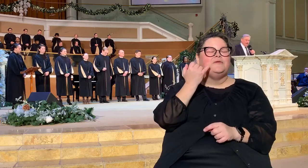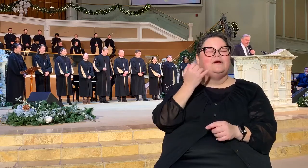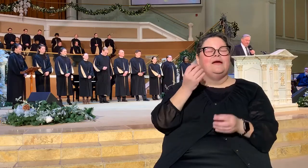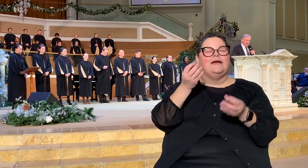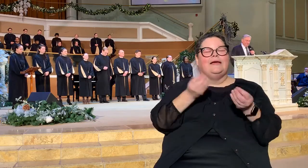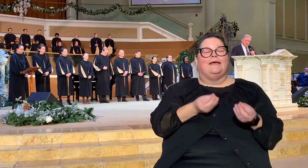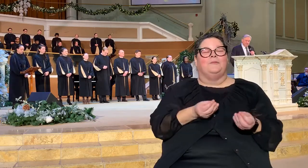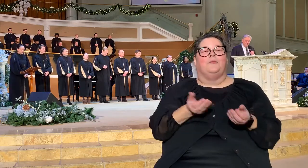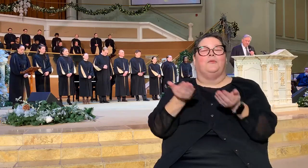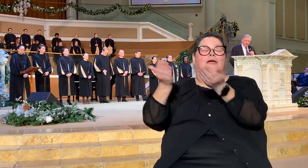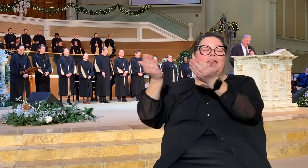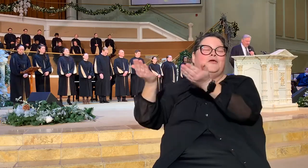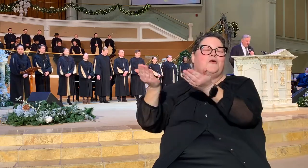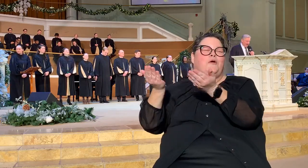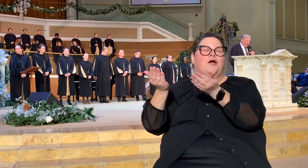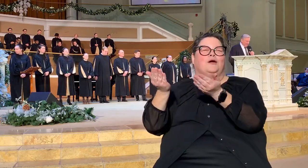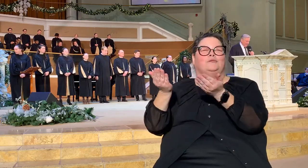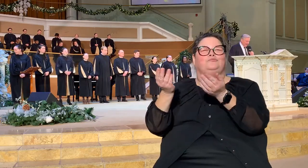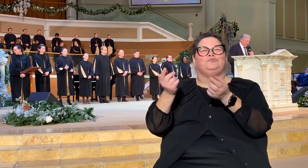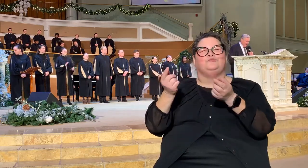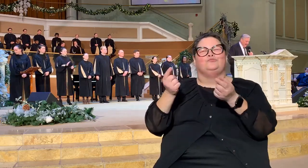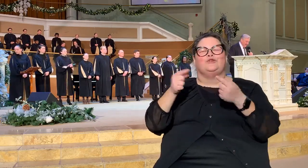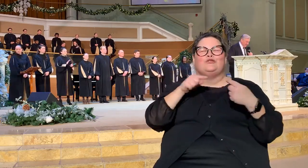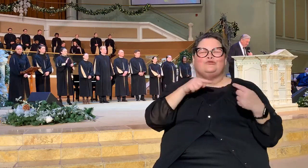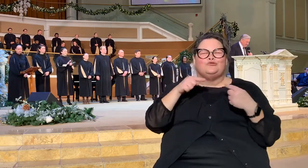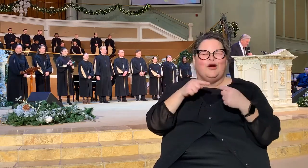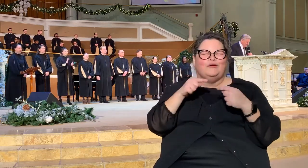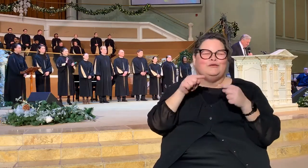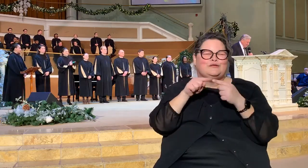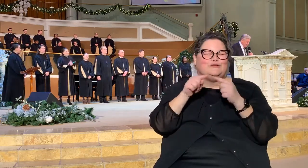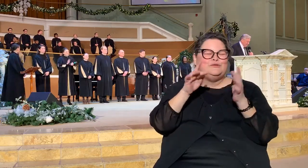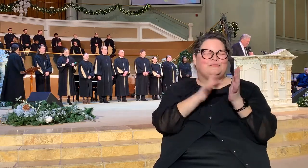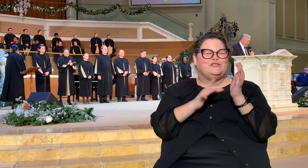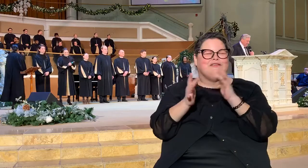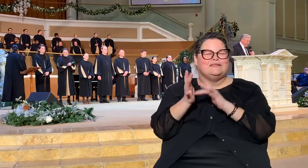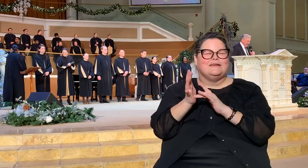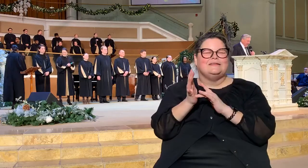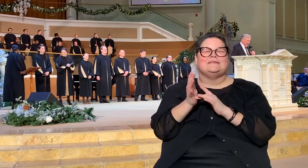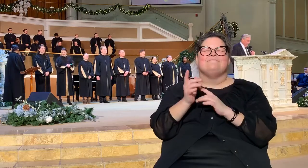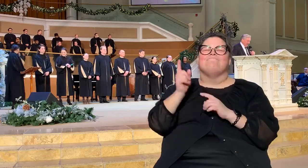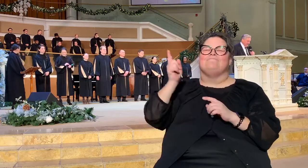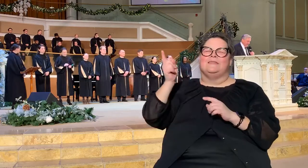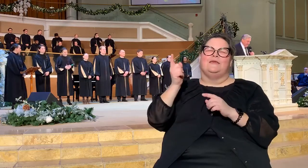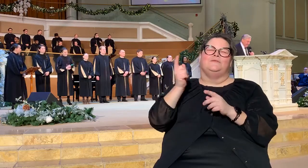friend we have in him. All right, amen. Amen. Praise God.